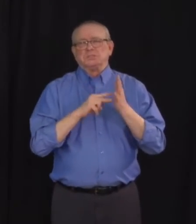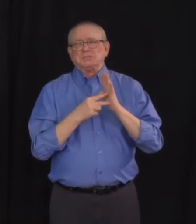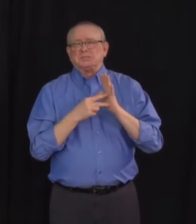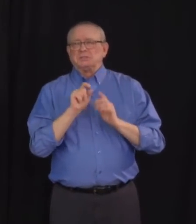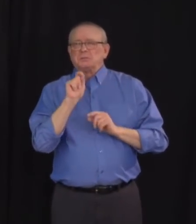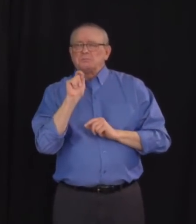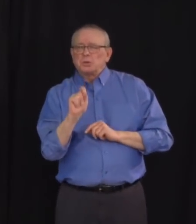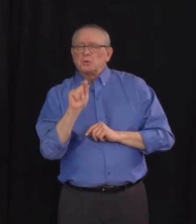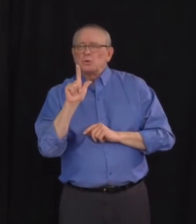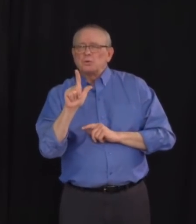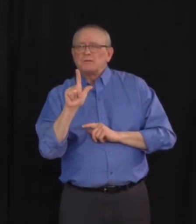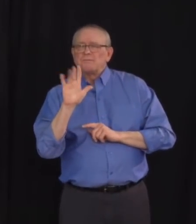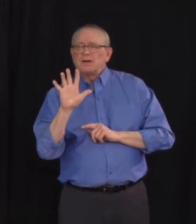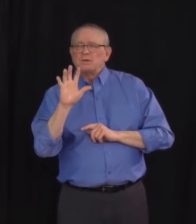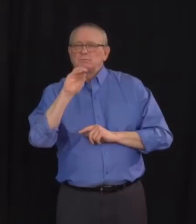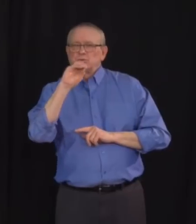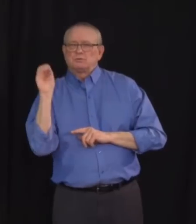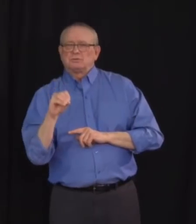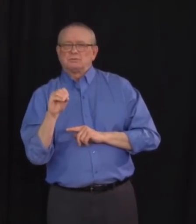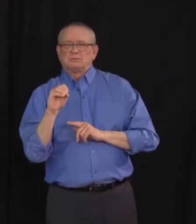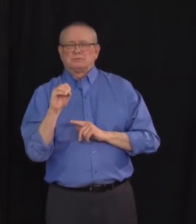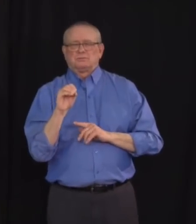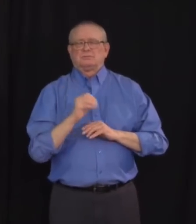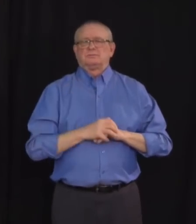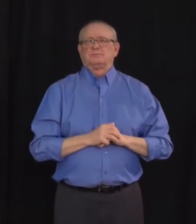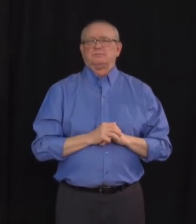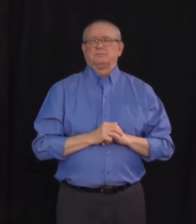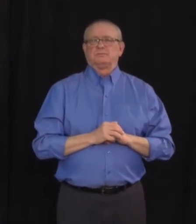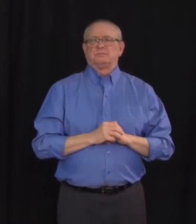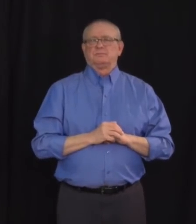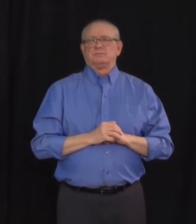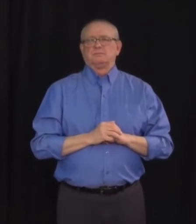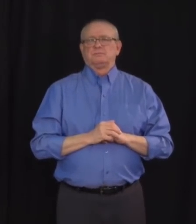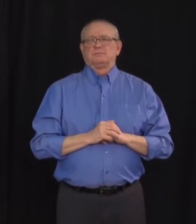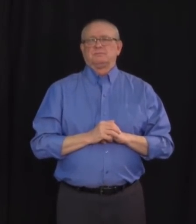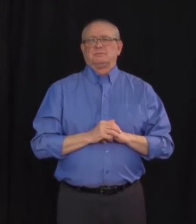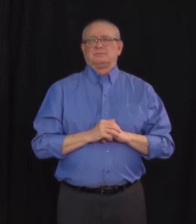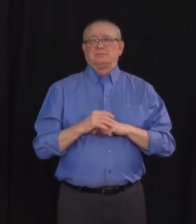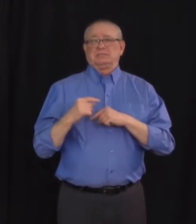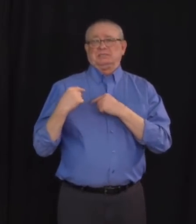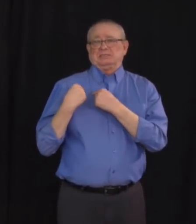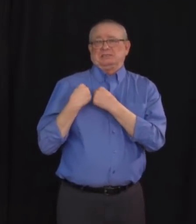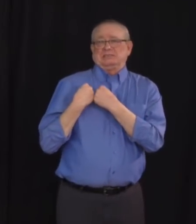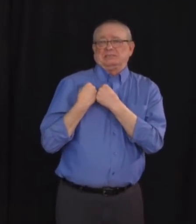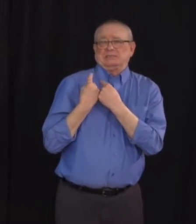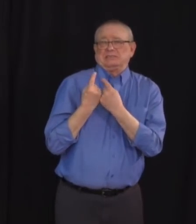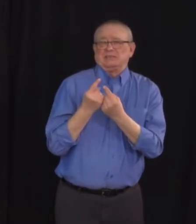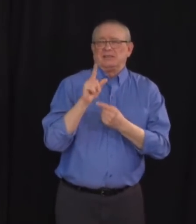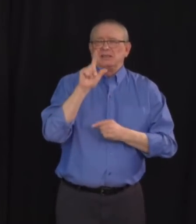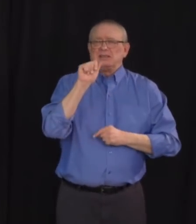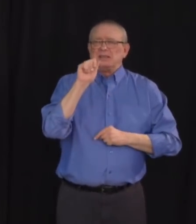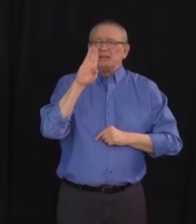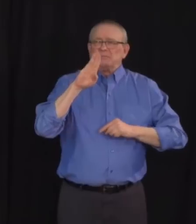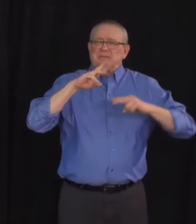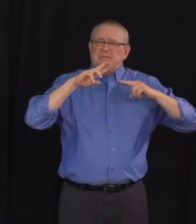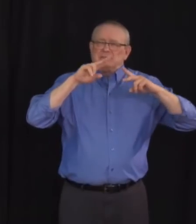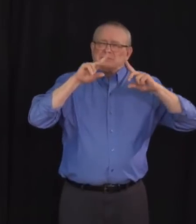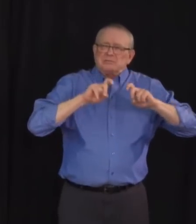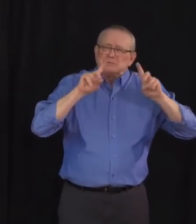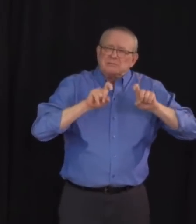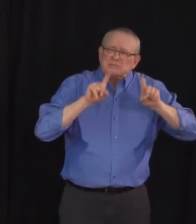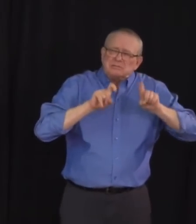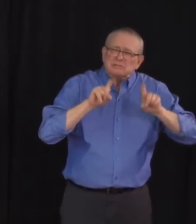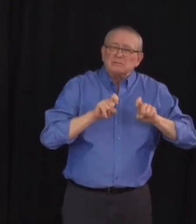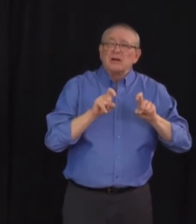since our lab has begun testing most, if not all, positive samples, the average percent of all